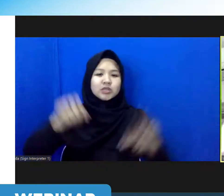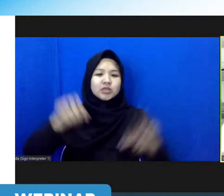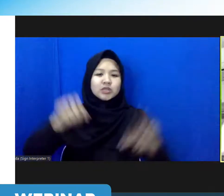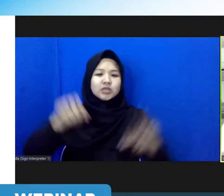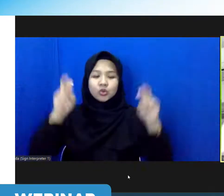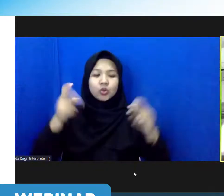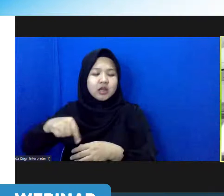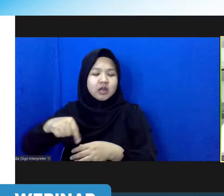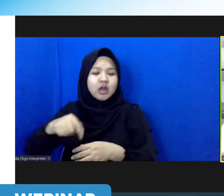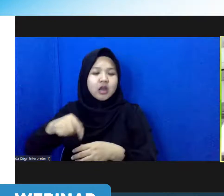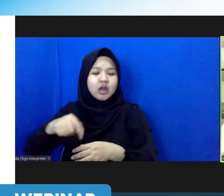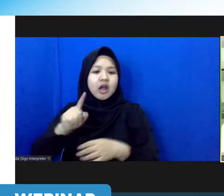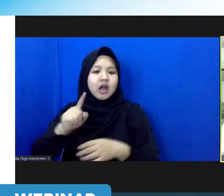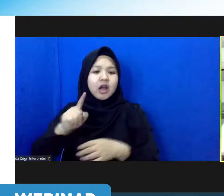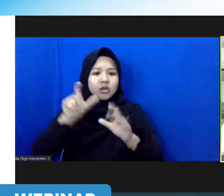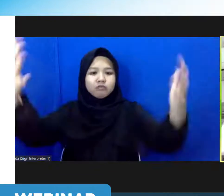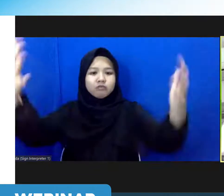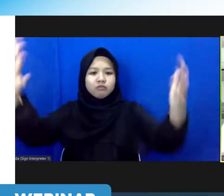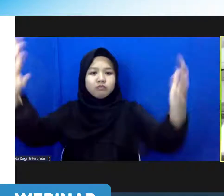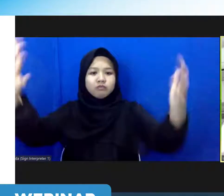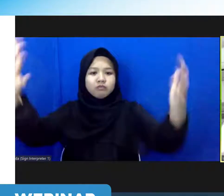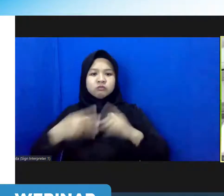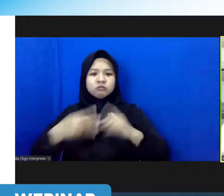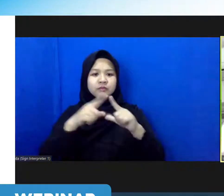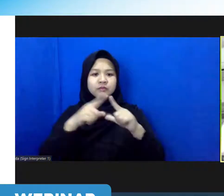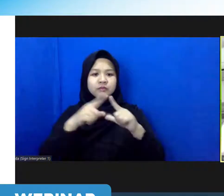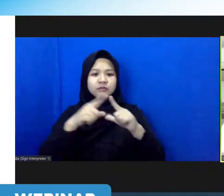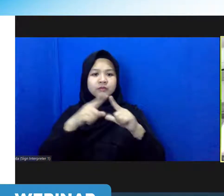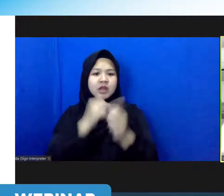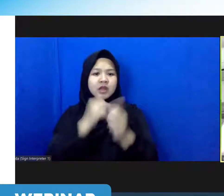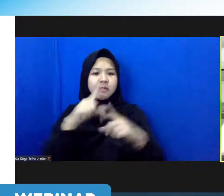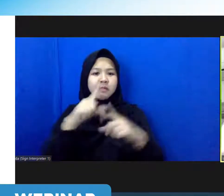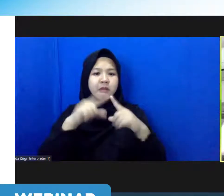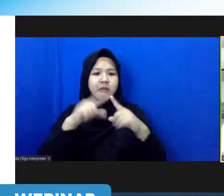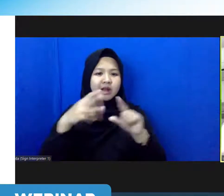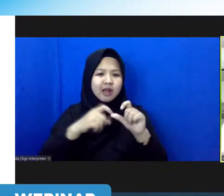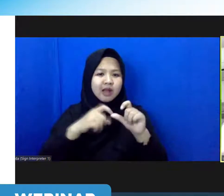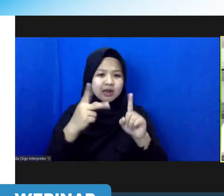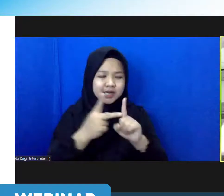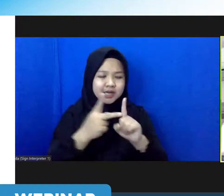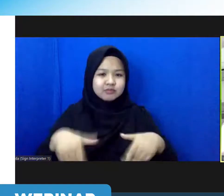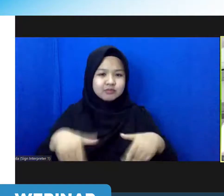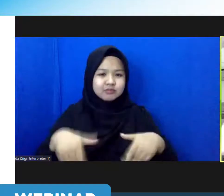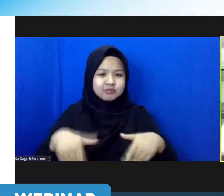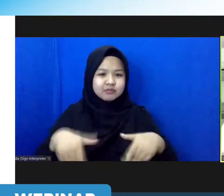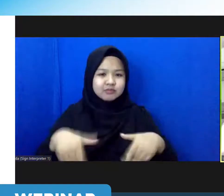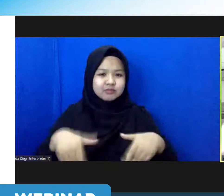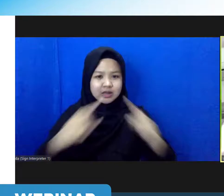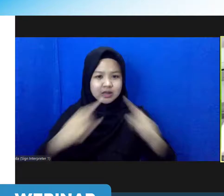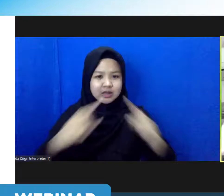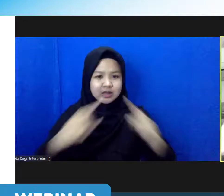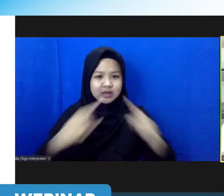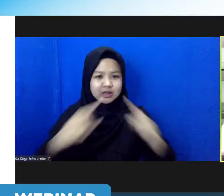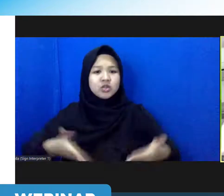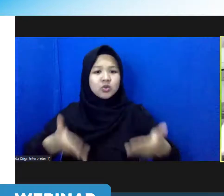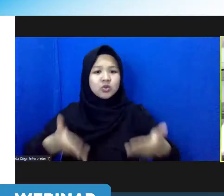multi-hazard response, but in 34 camps. So we are in a difficult situation. So what I will try to do is